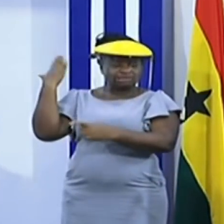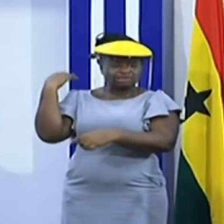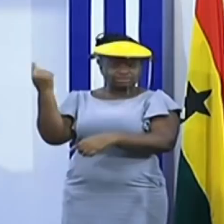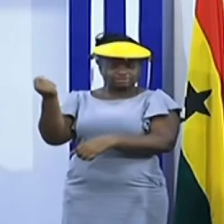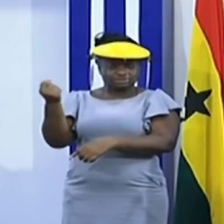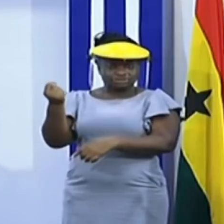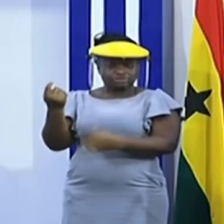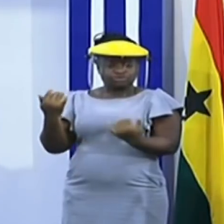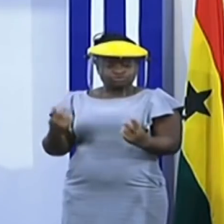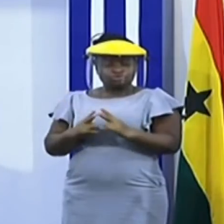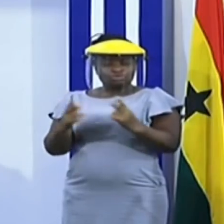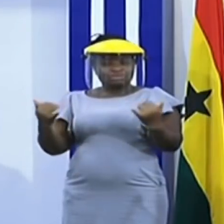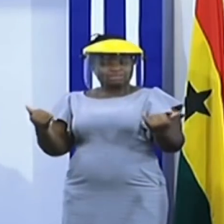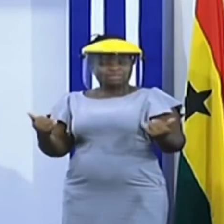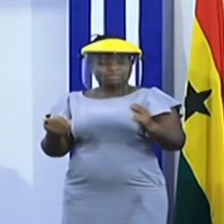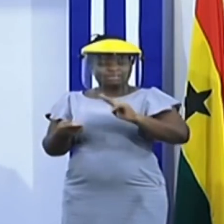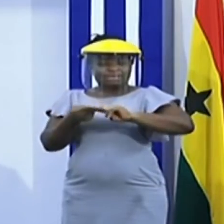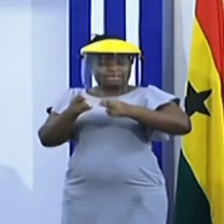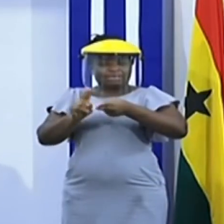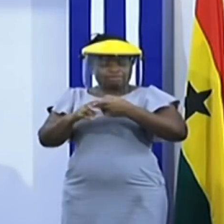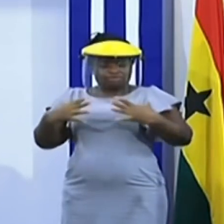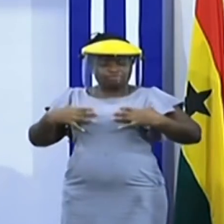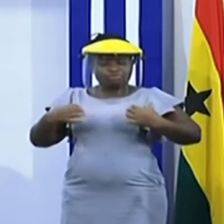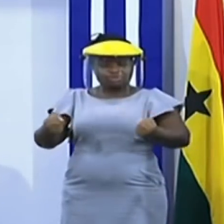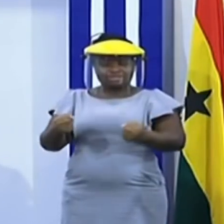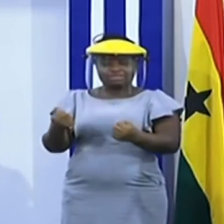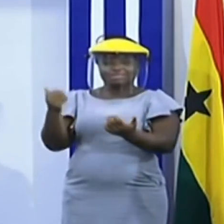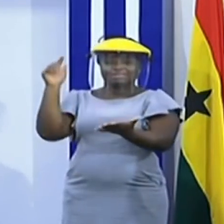the total count for recoveries now stands at